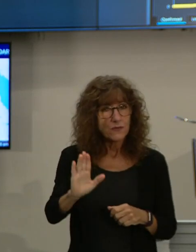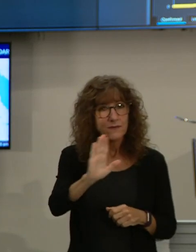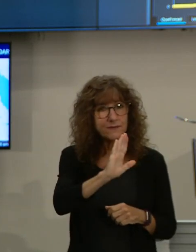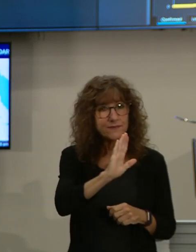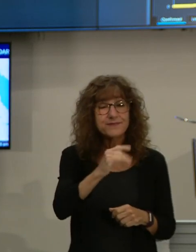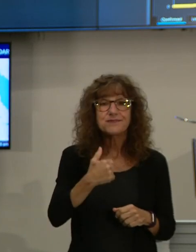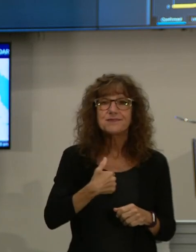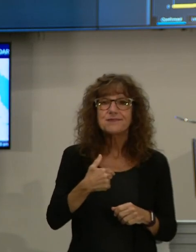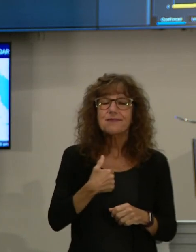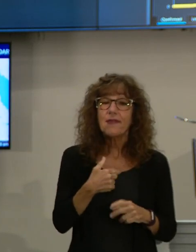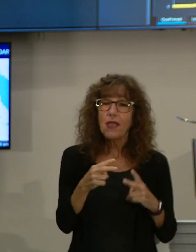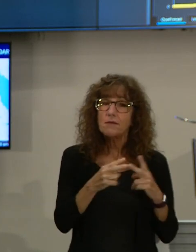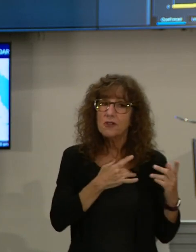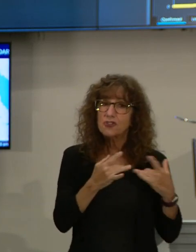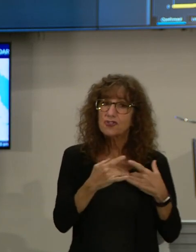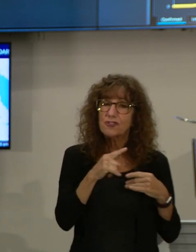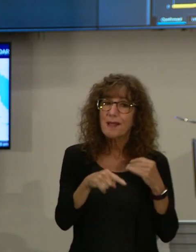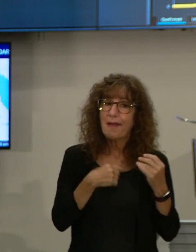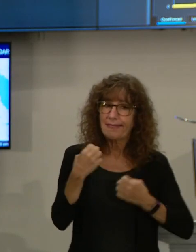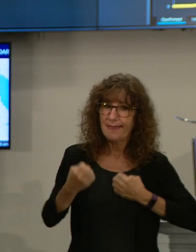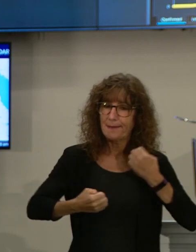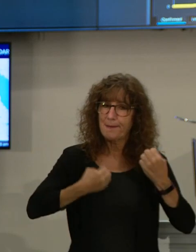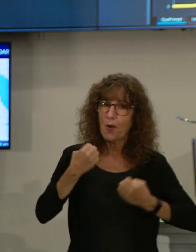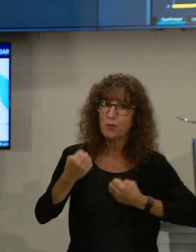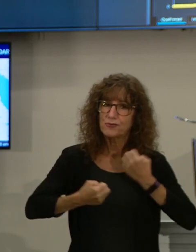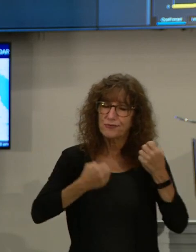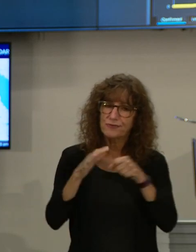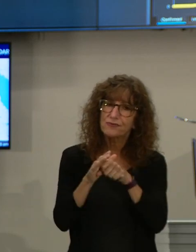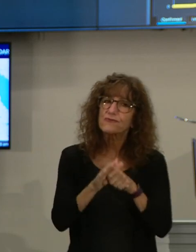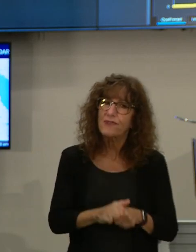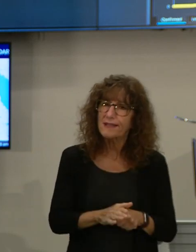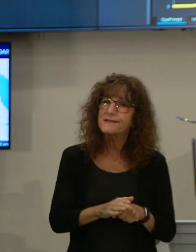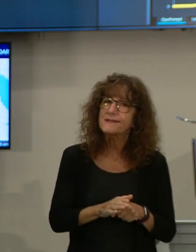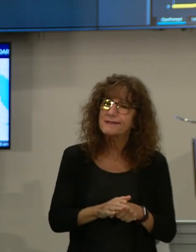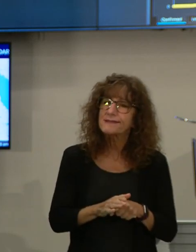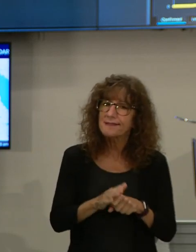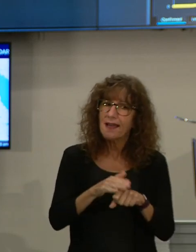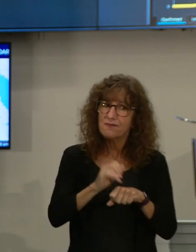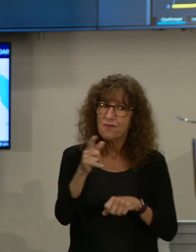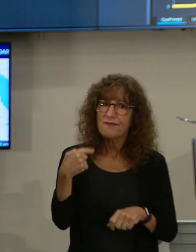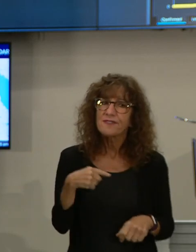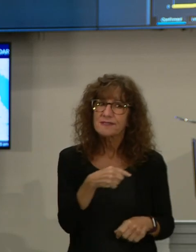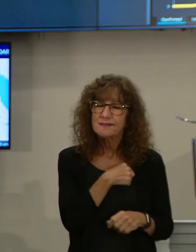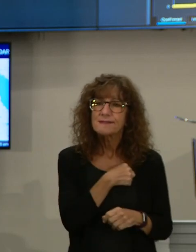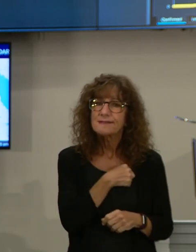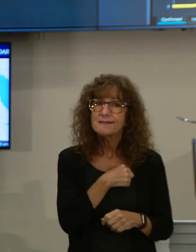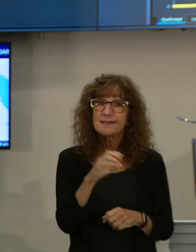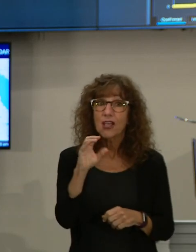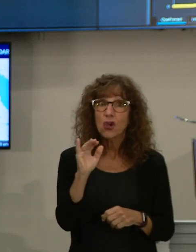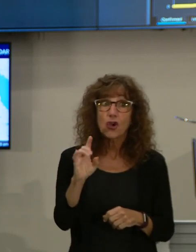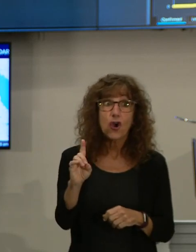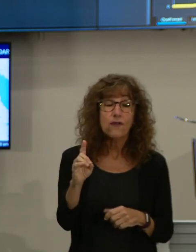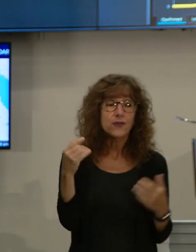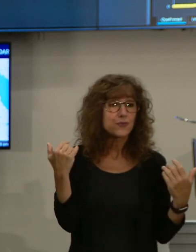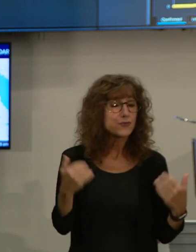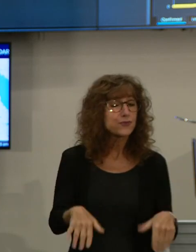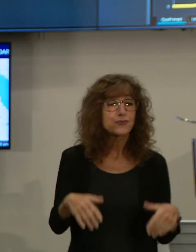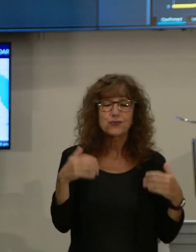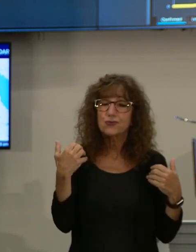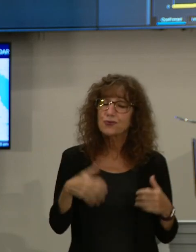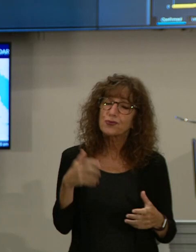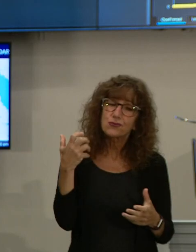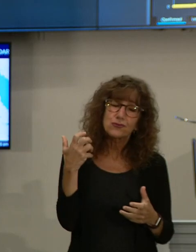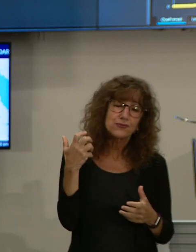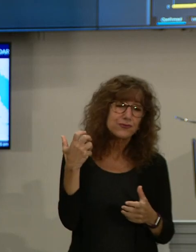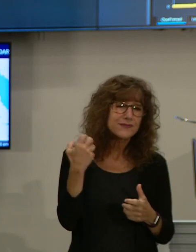I do remain concerned about the emotional toll this pandemic has taken on all of us. COVID has been so rough for so